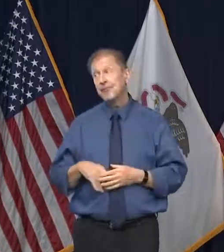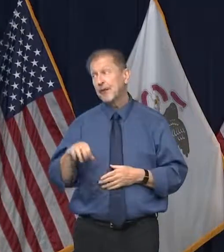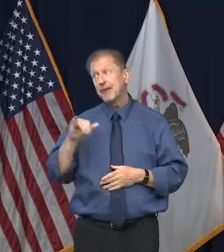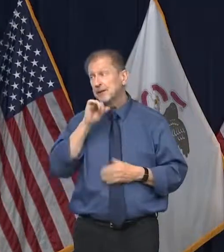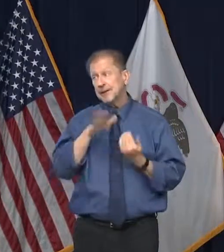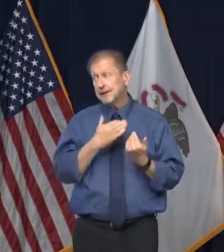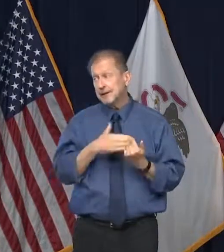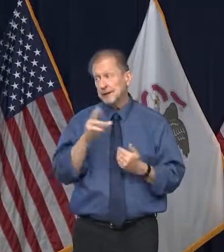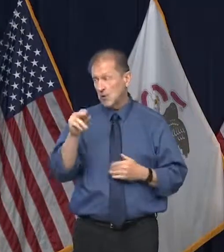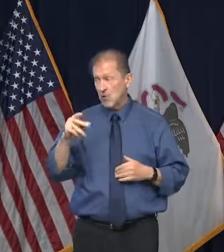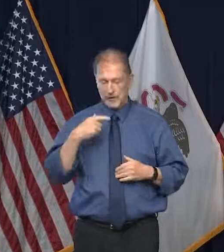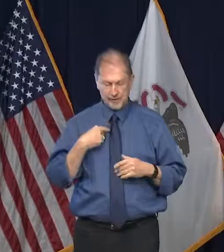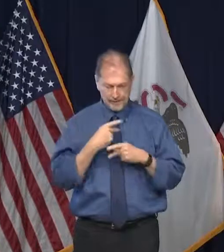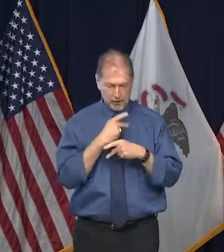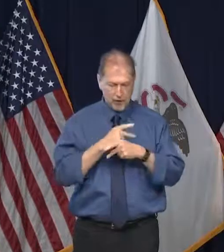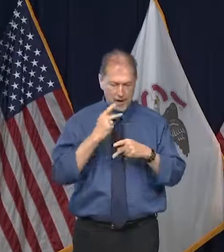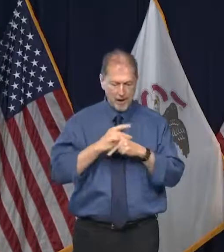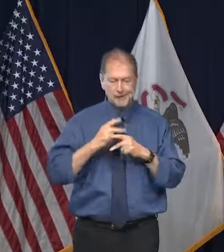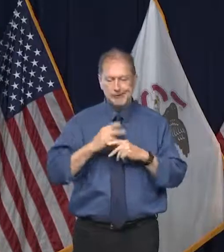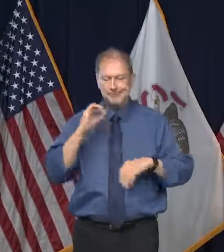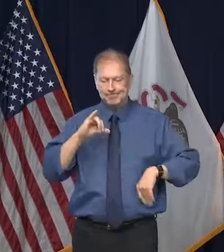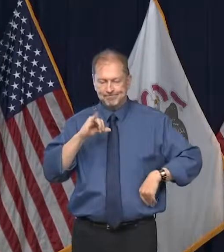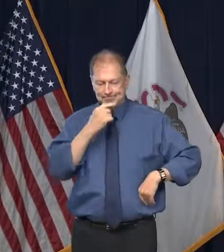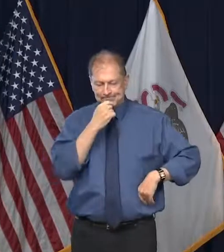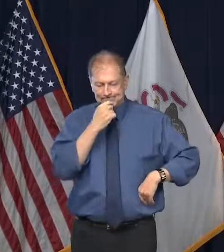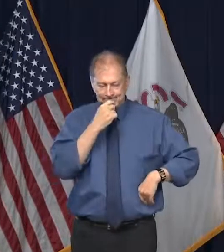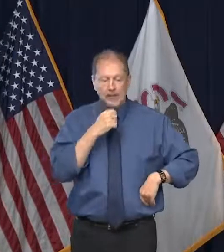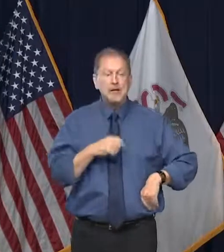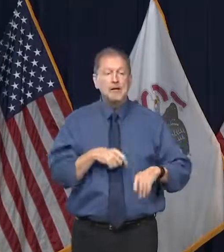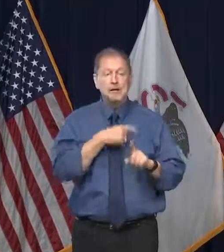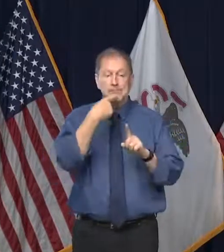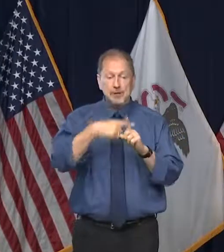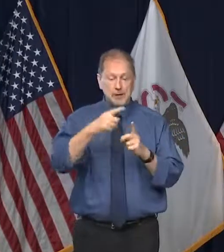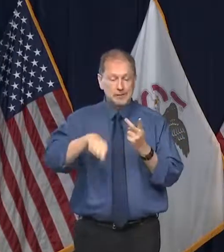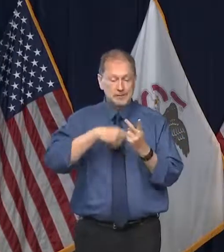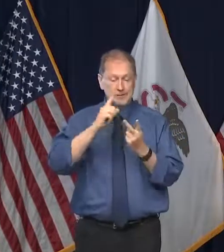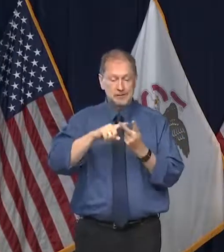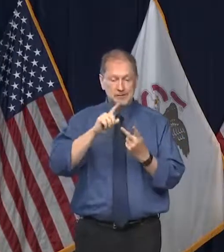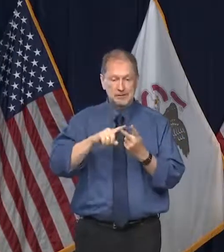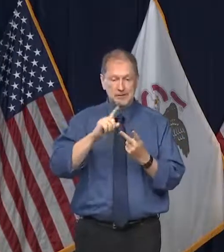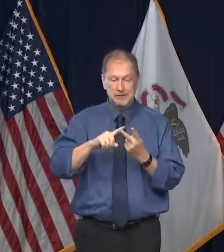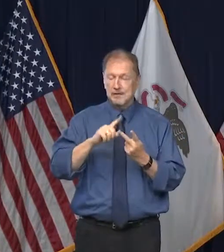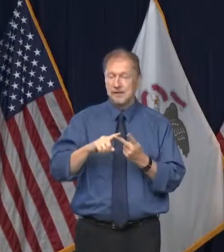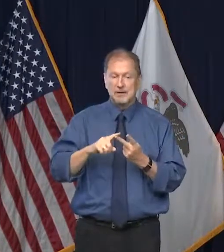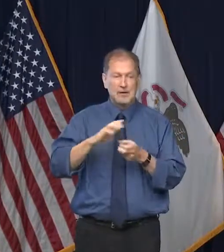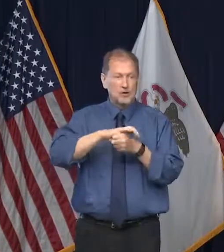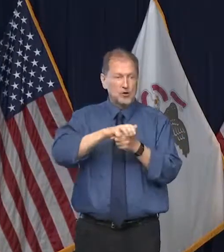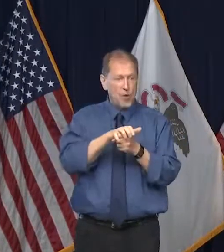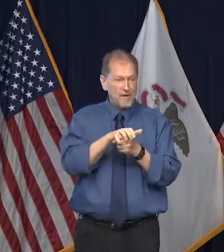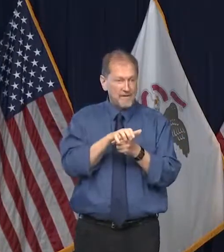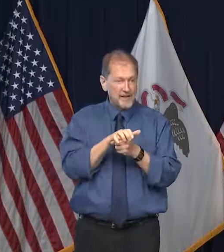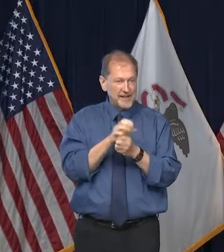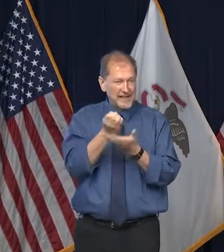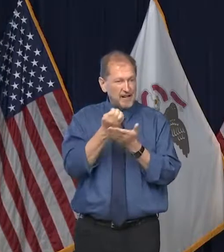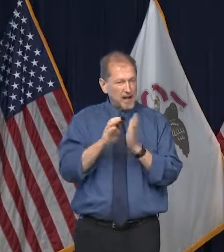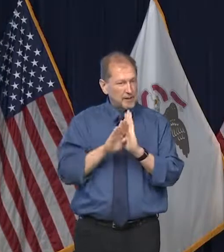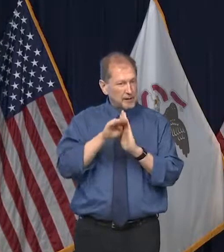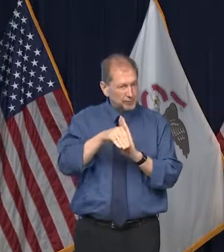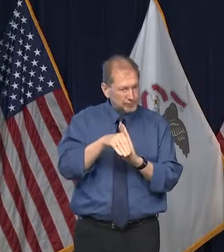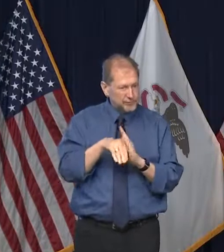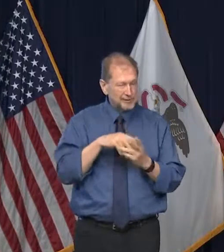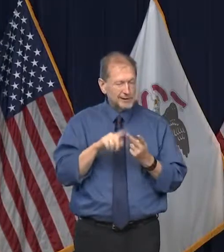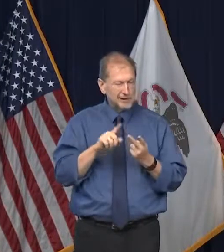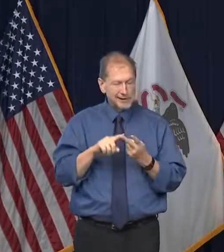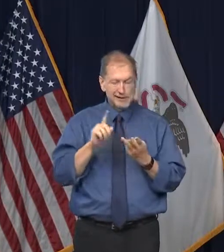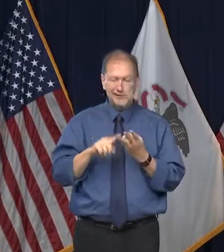of the budget. And then add on top of that the failure of revenues from COVID. And so the